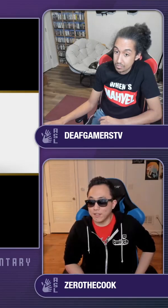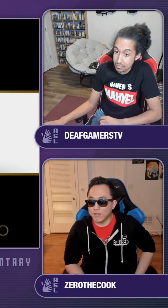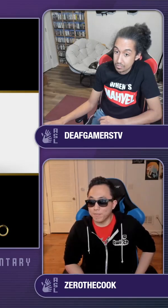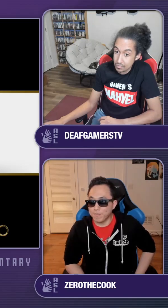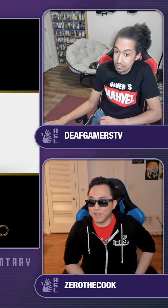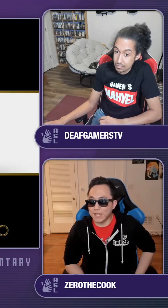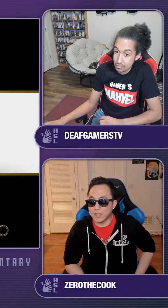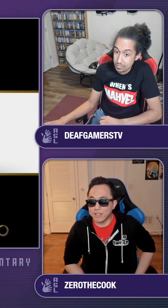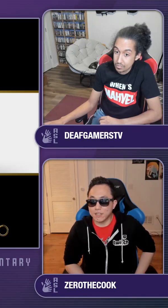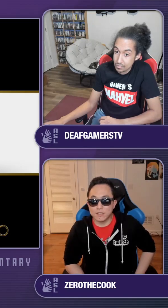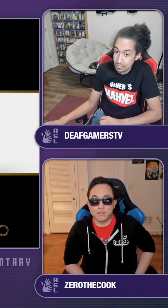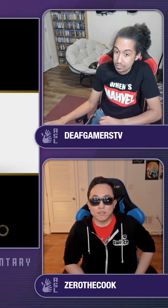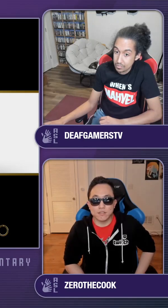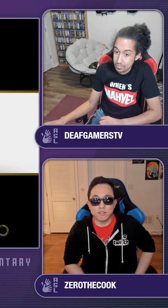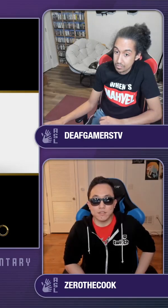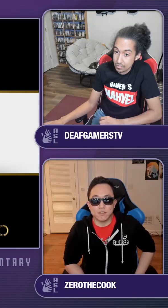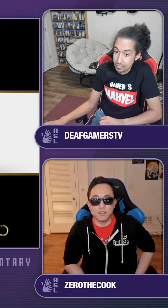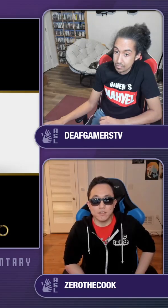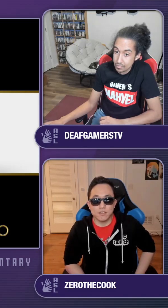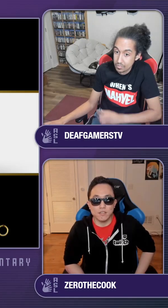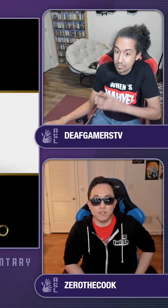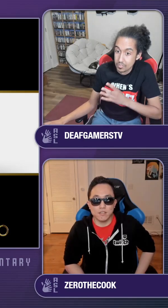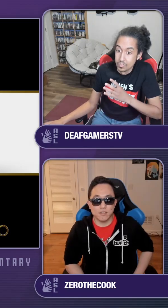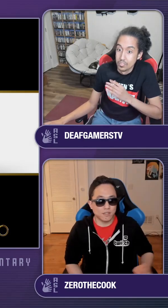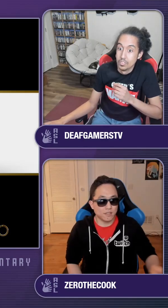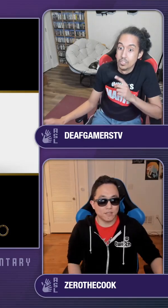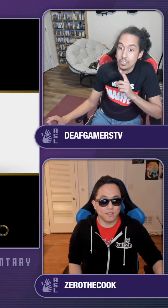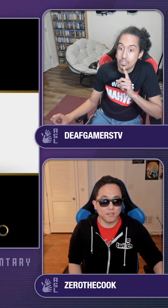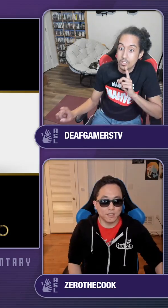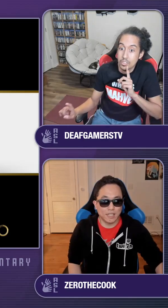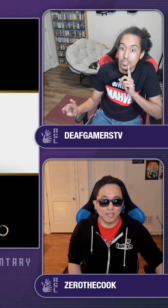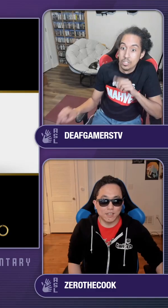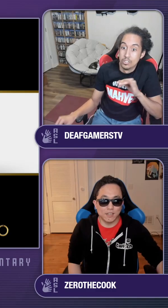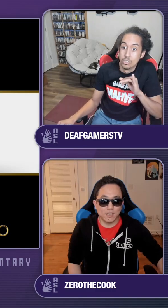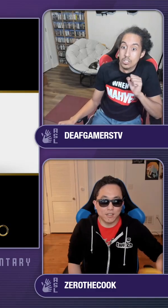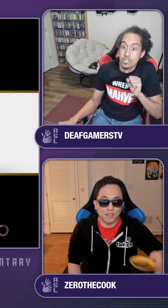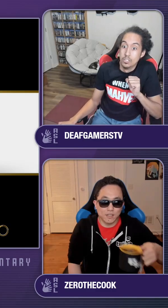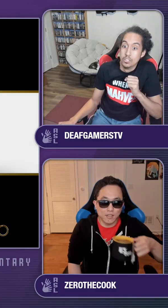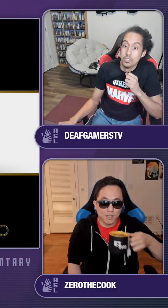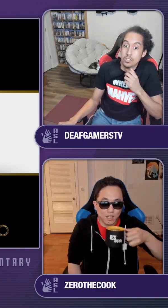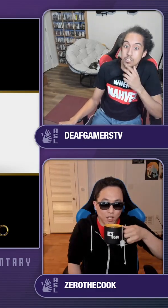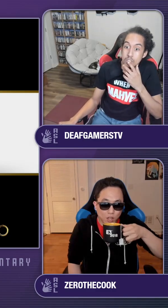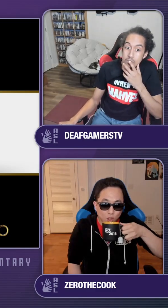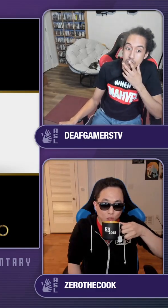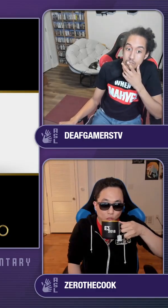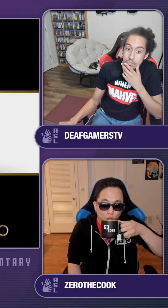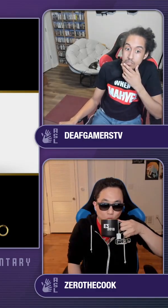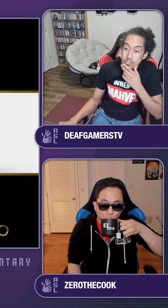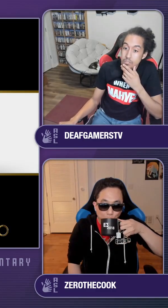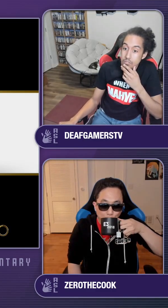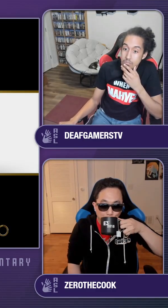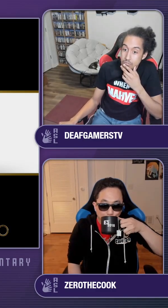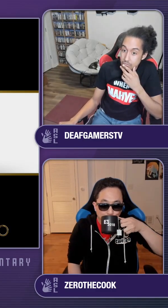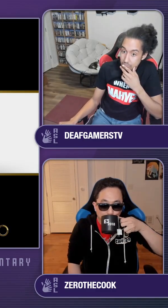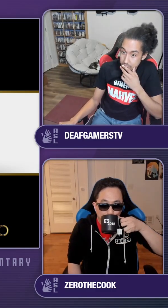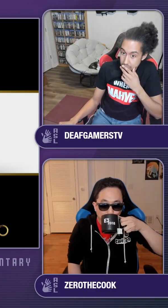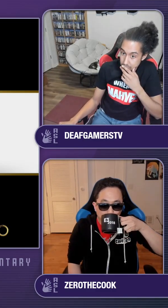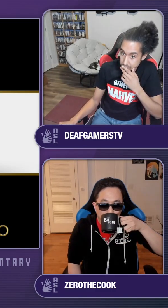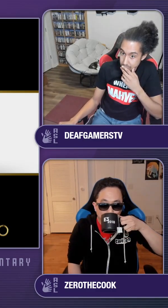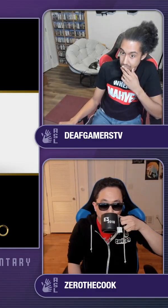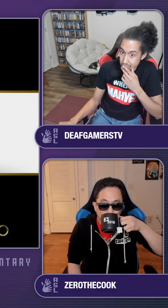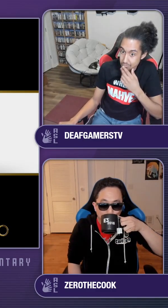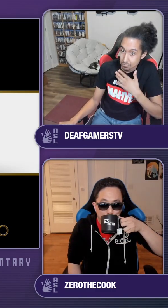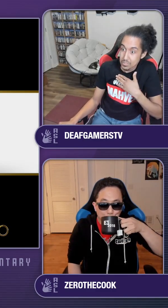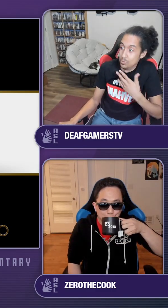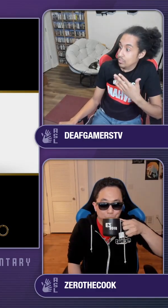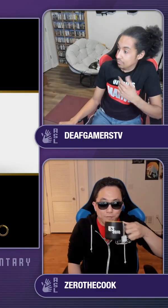Fighter 4. You can throw the claw off without meter and the mask off with me. Is